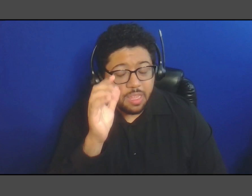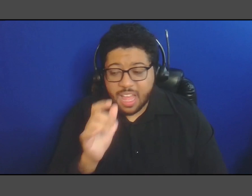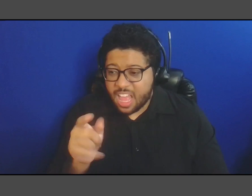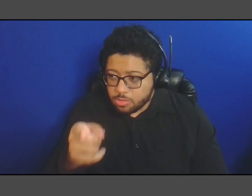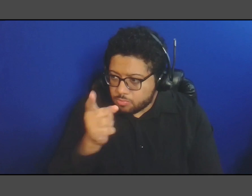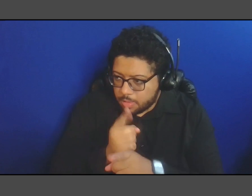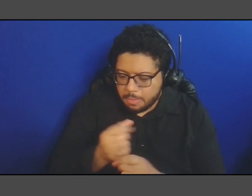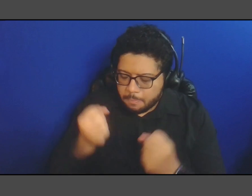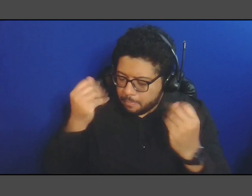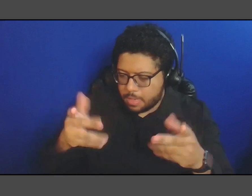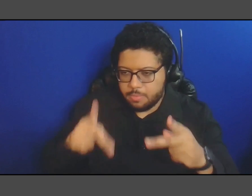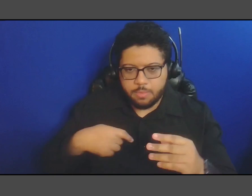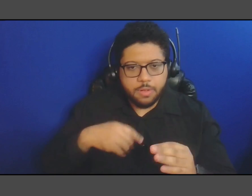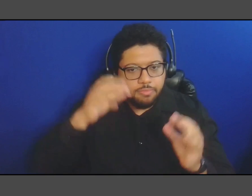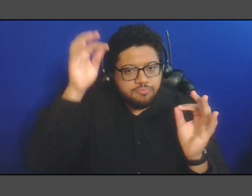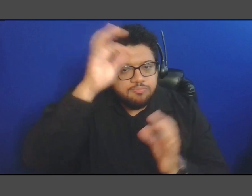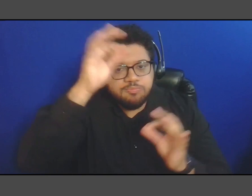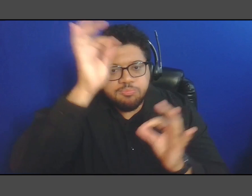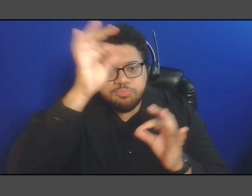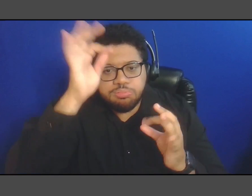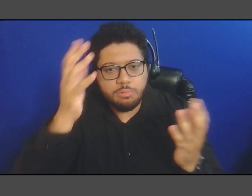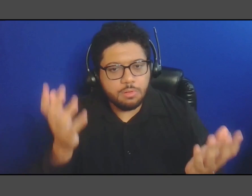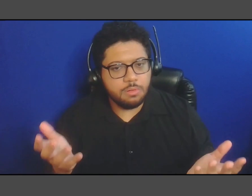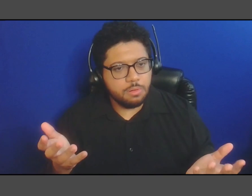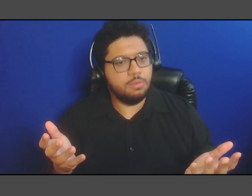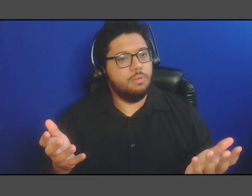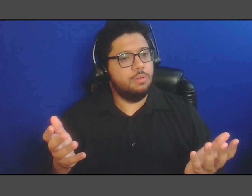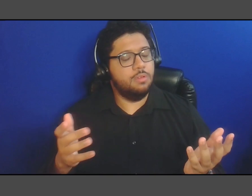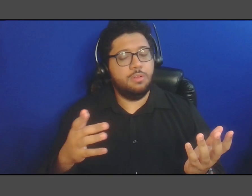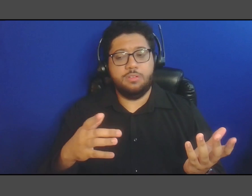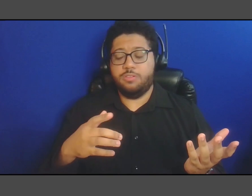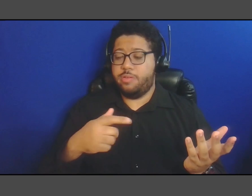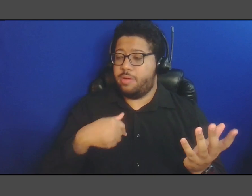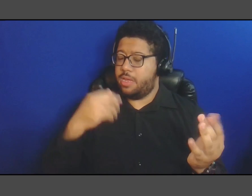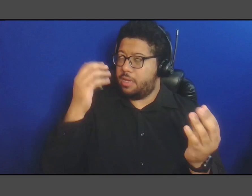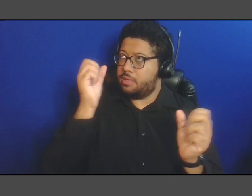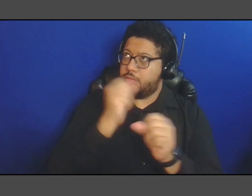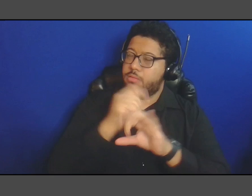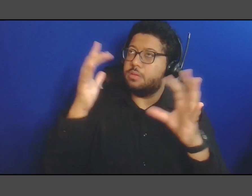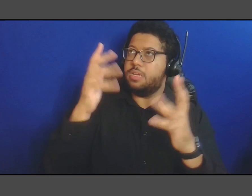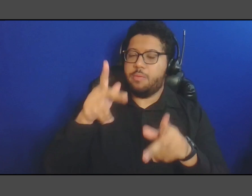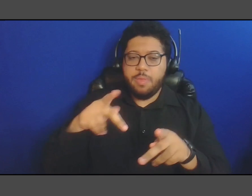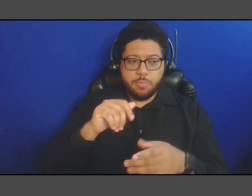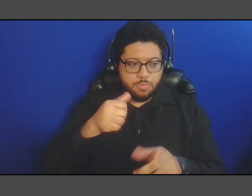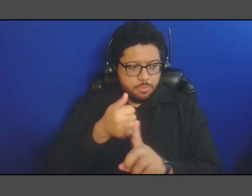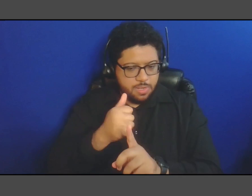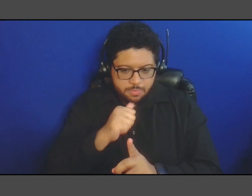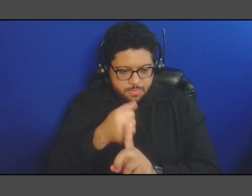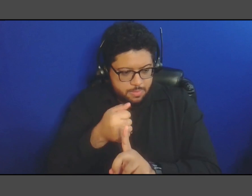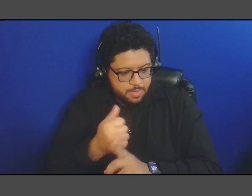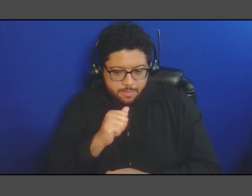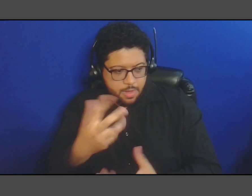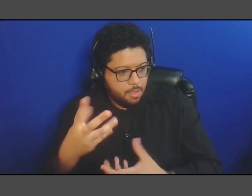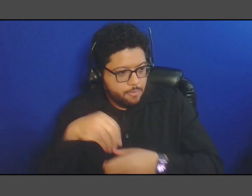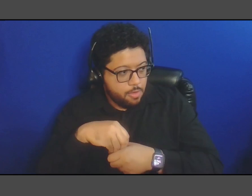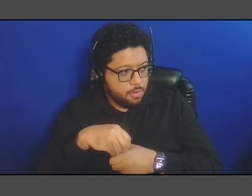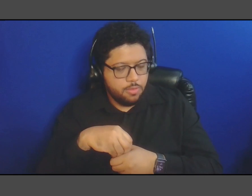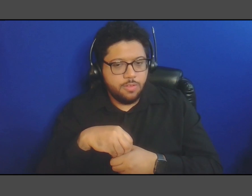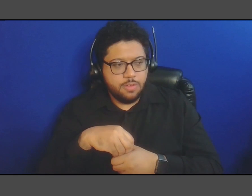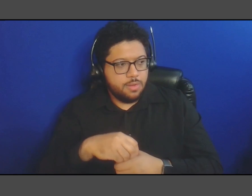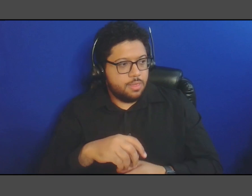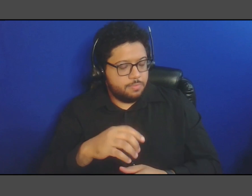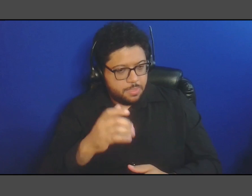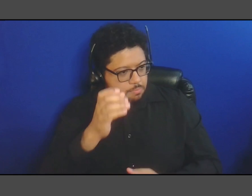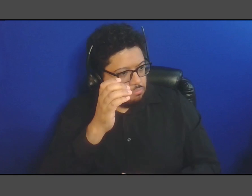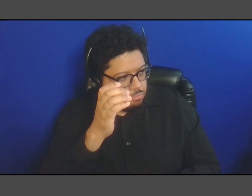think how people who weren't involved will reckon with that history, how they will interpolate it into